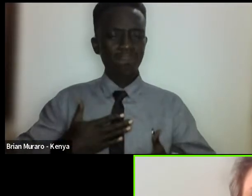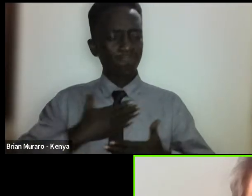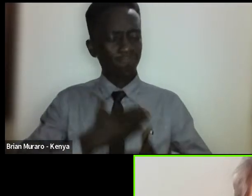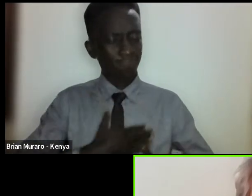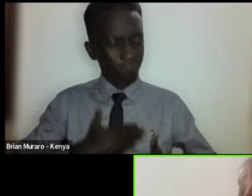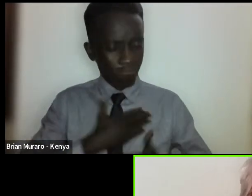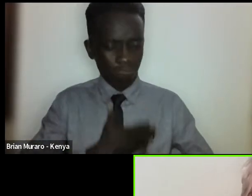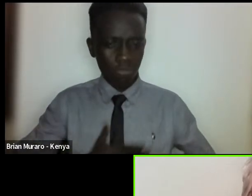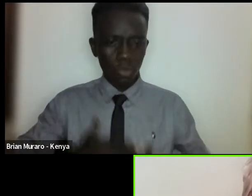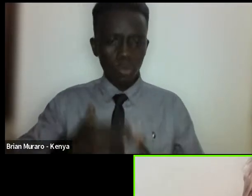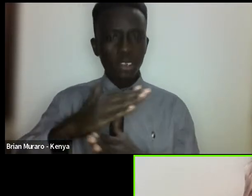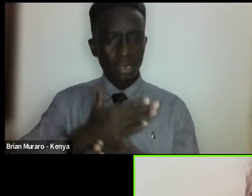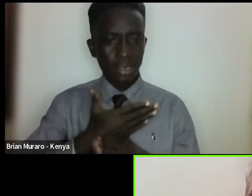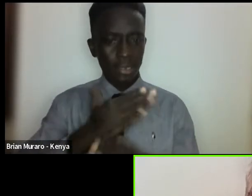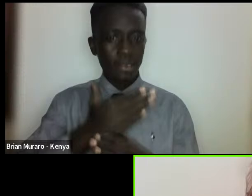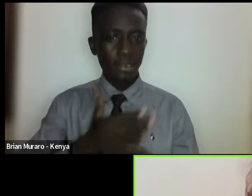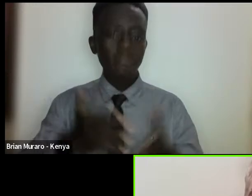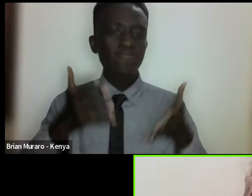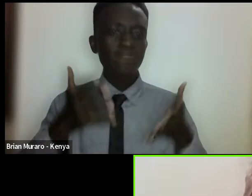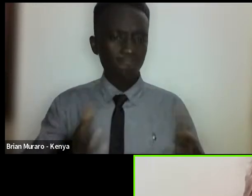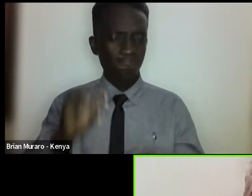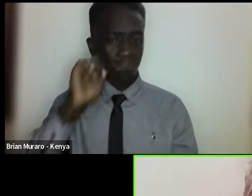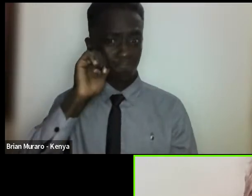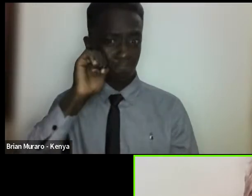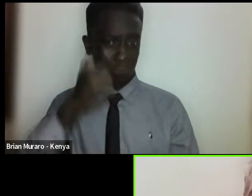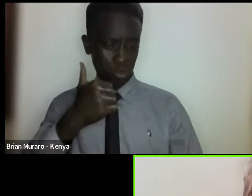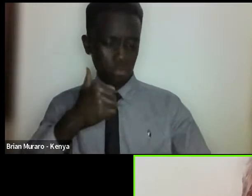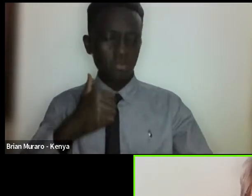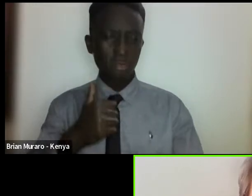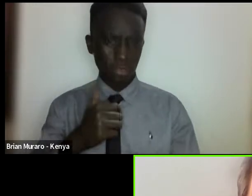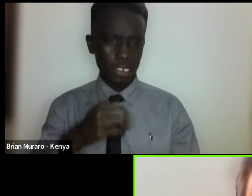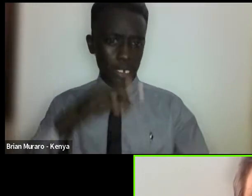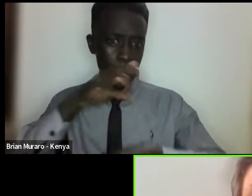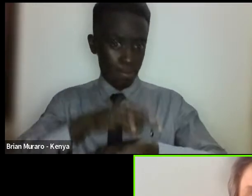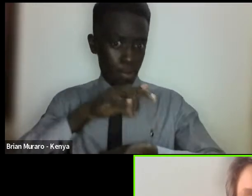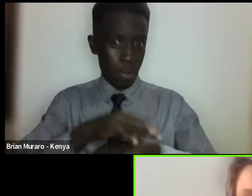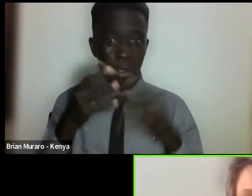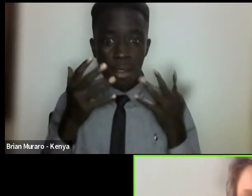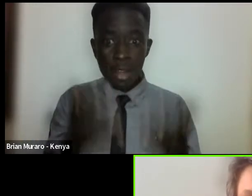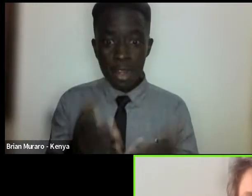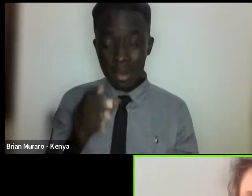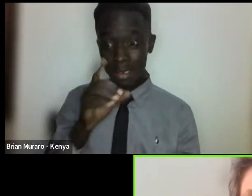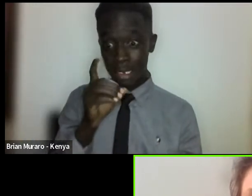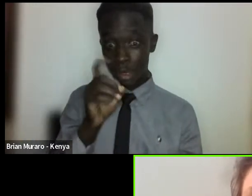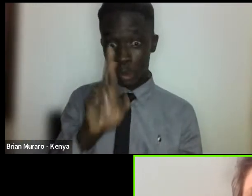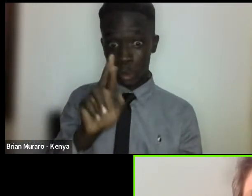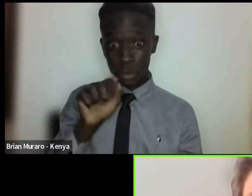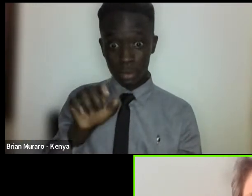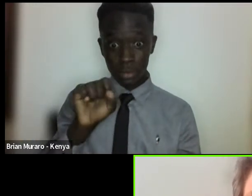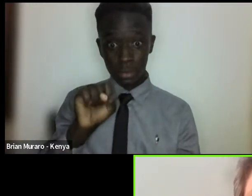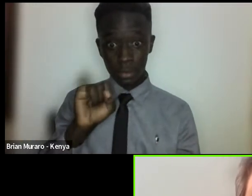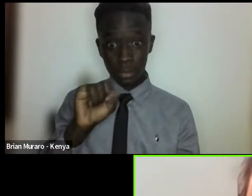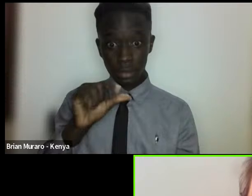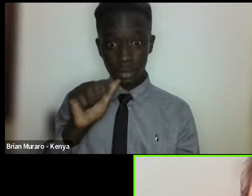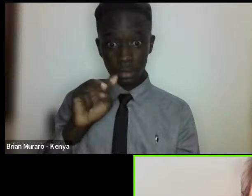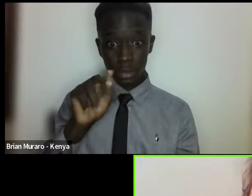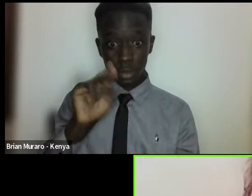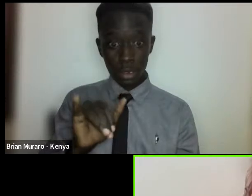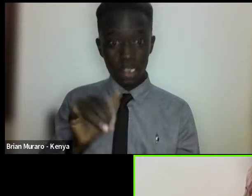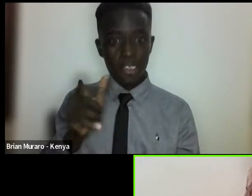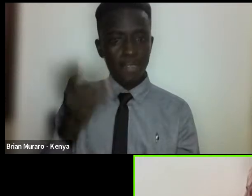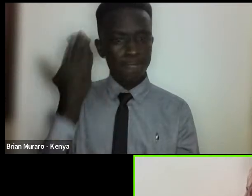excited moment. Dr. Sigamone was National Director of Inclusive Education in South Africa,